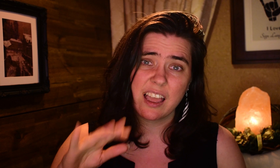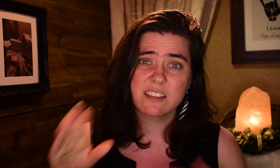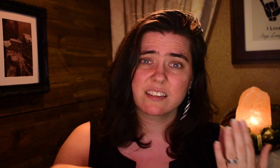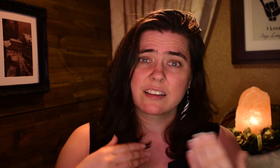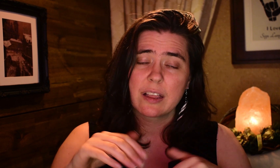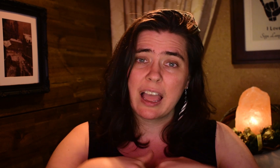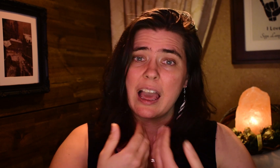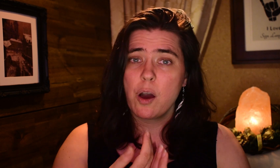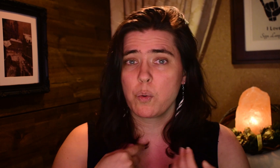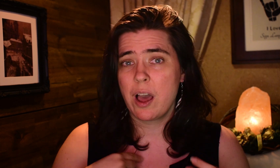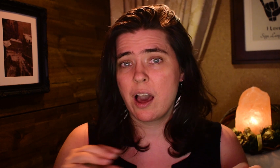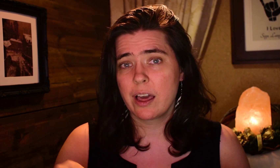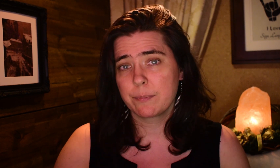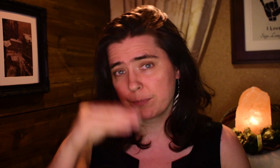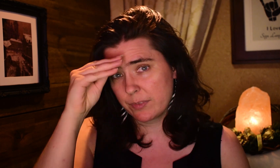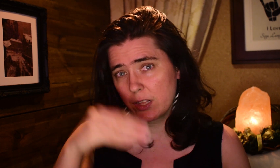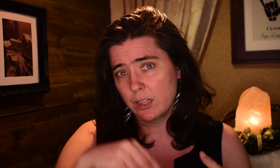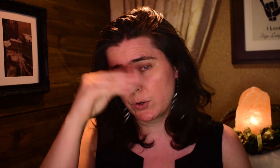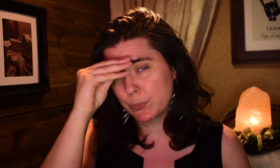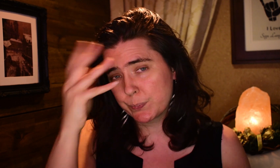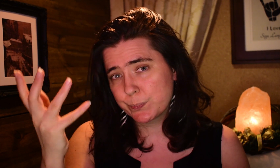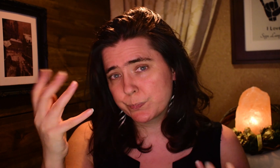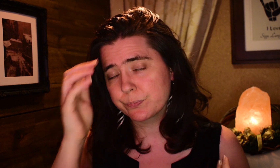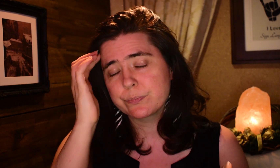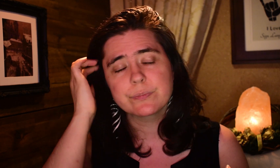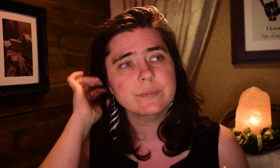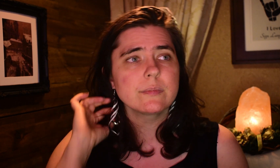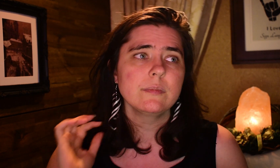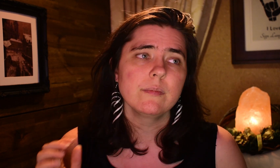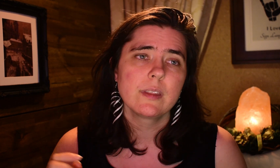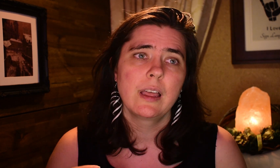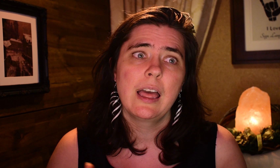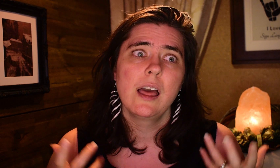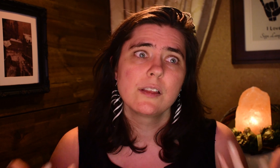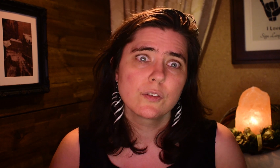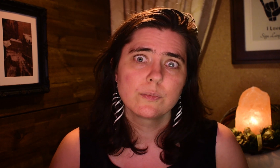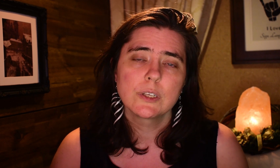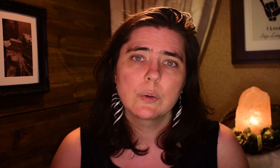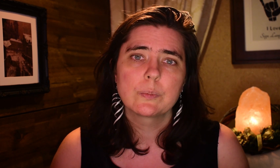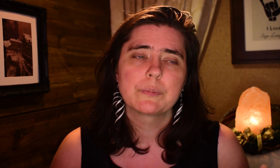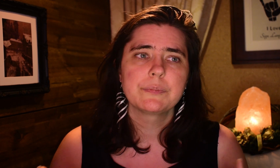And that's how I learned sign language.